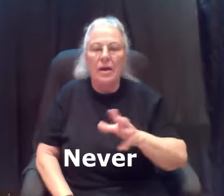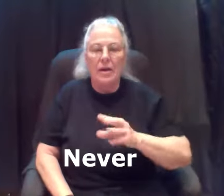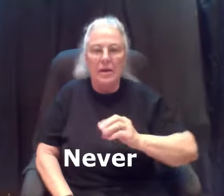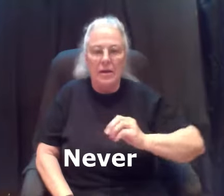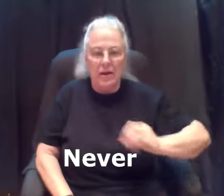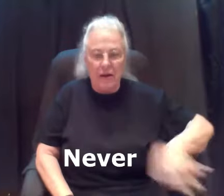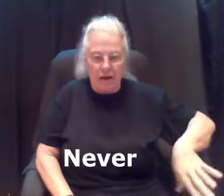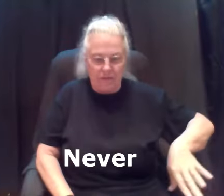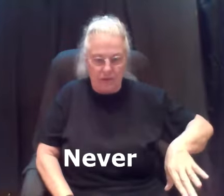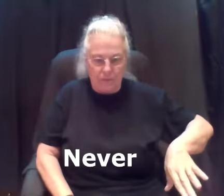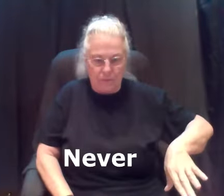Never.